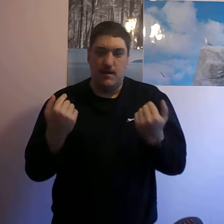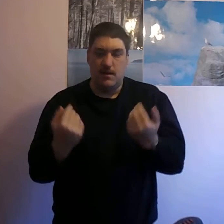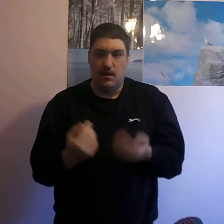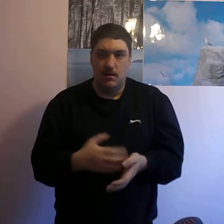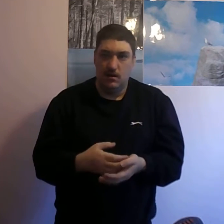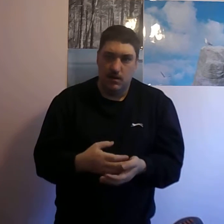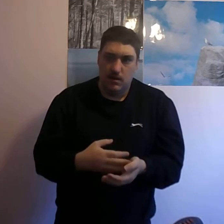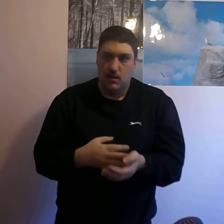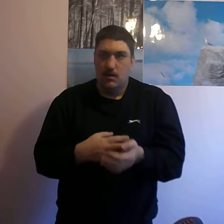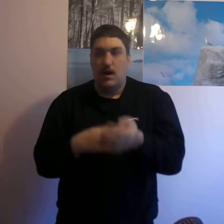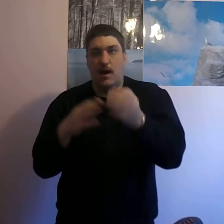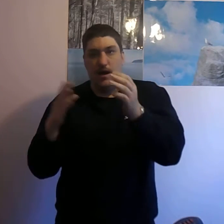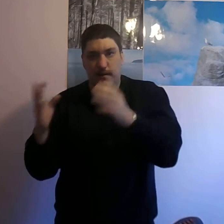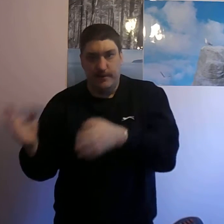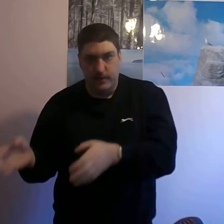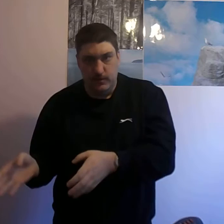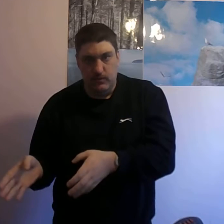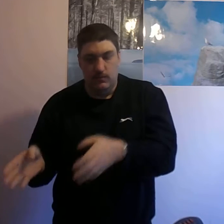Mesa and to